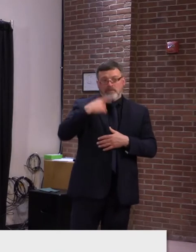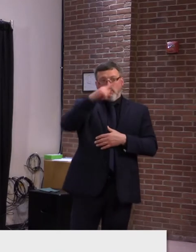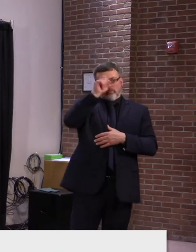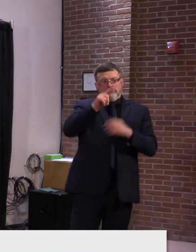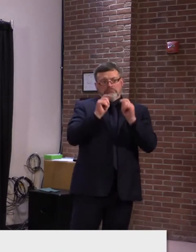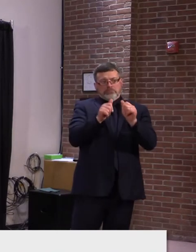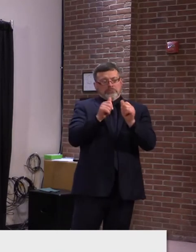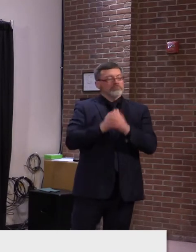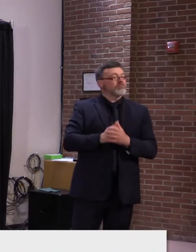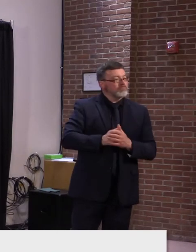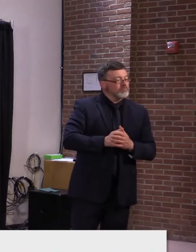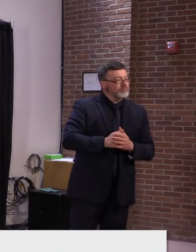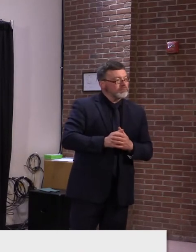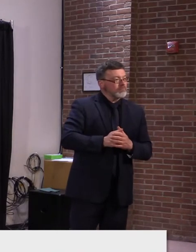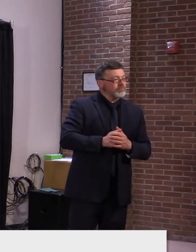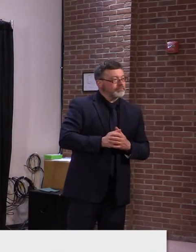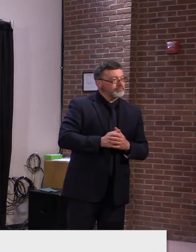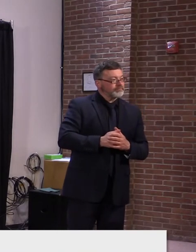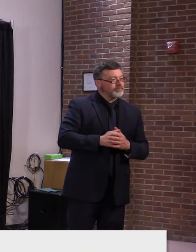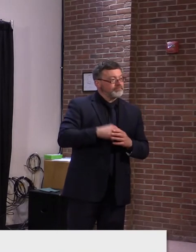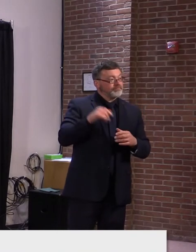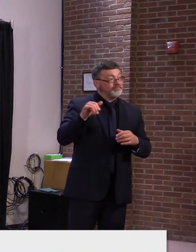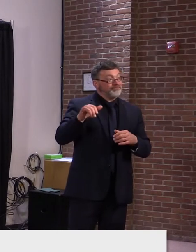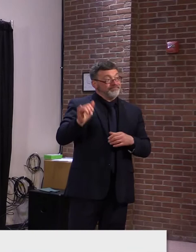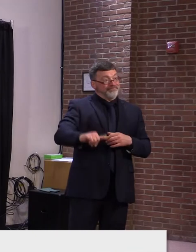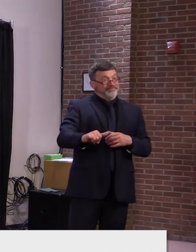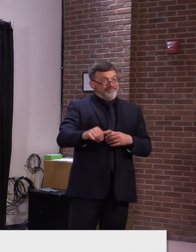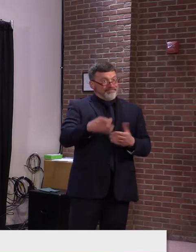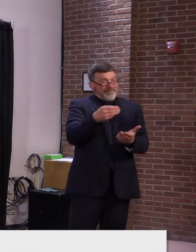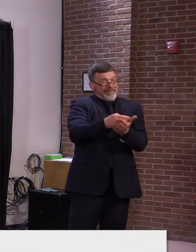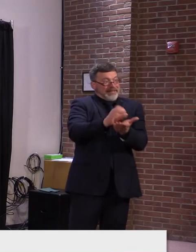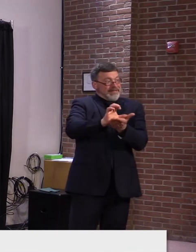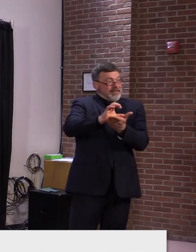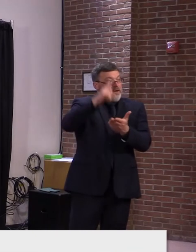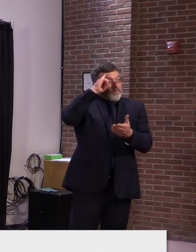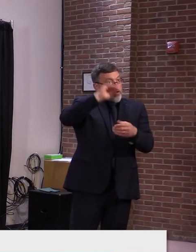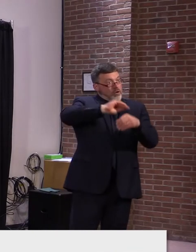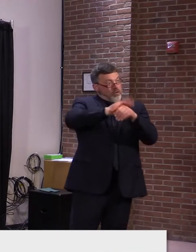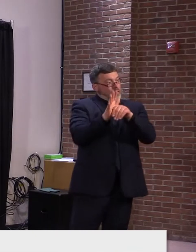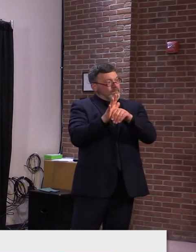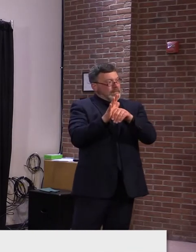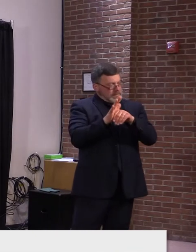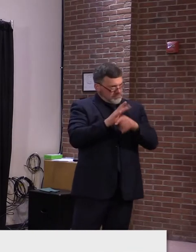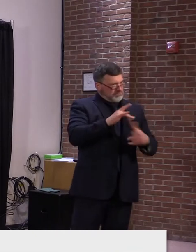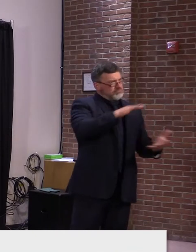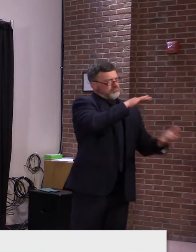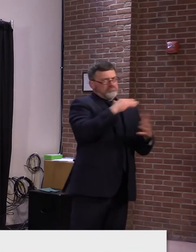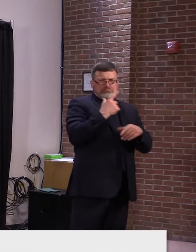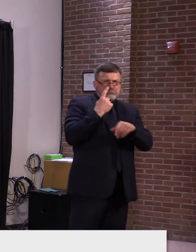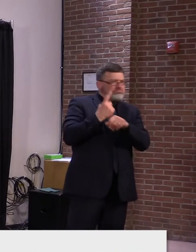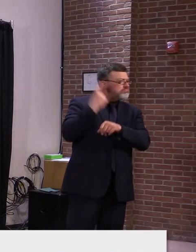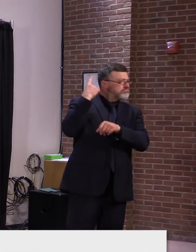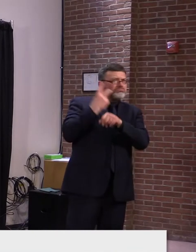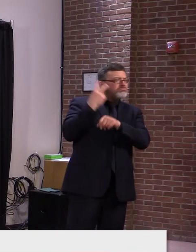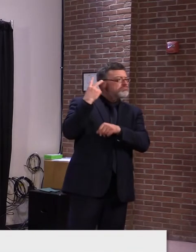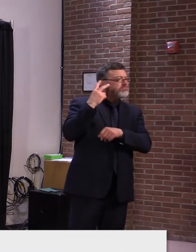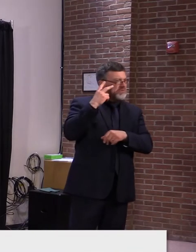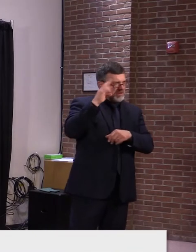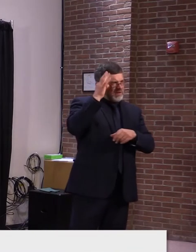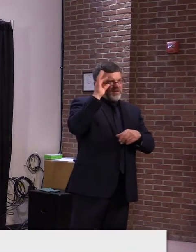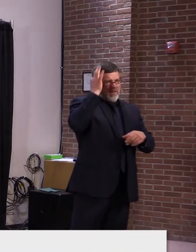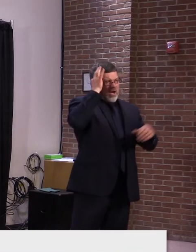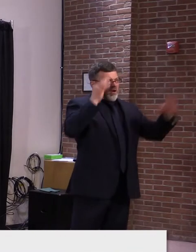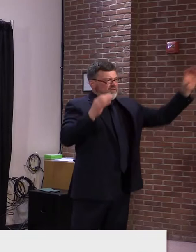one of the coronavirus relief funds, Vermont got a lot of money for federal emergency rental